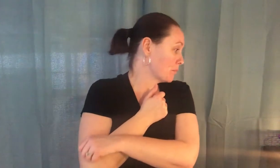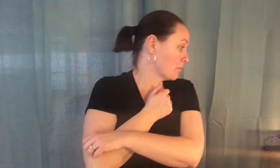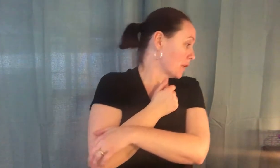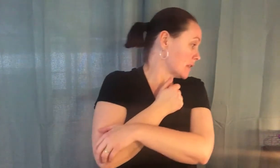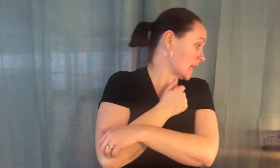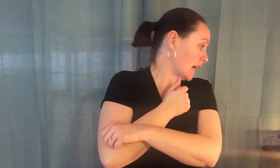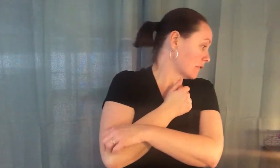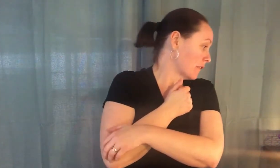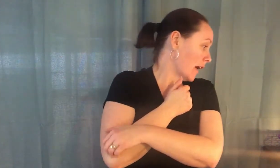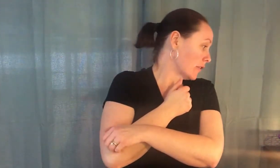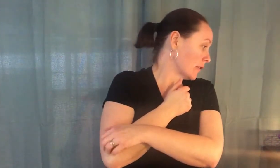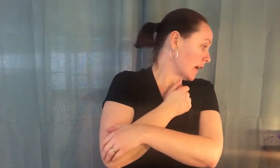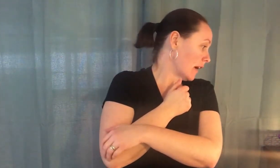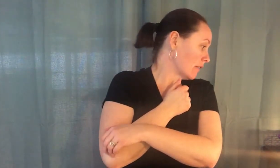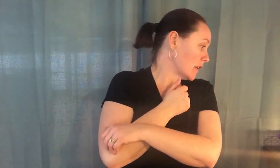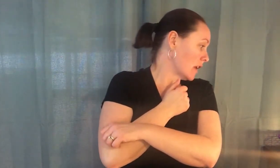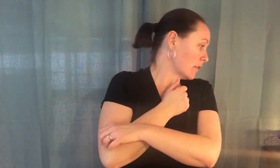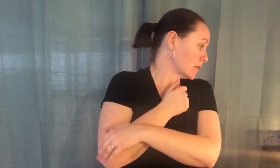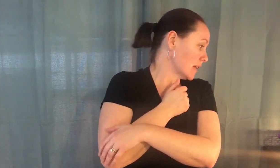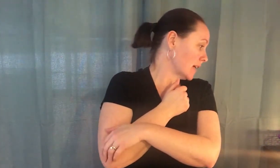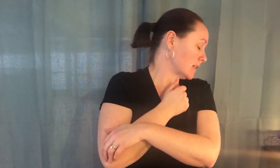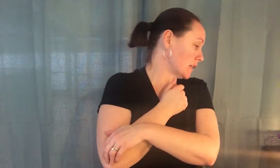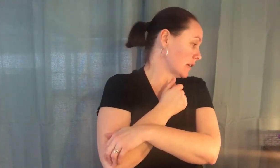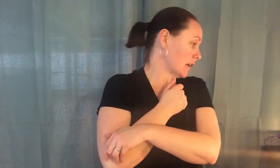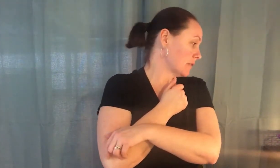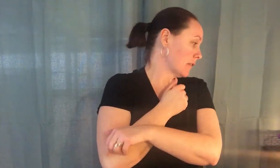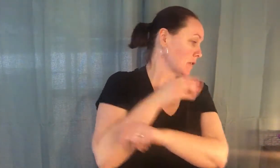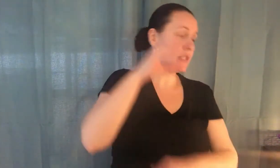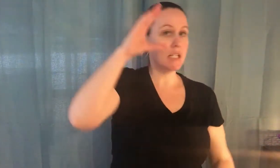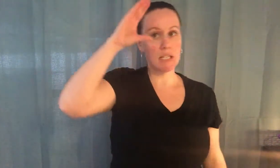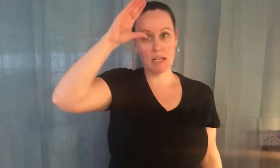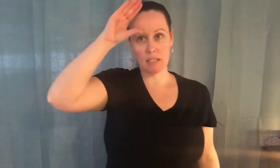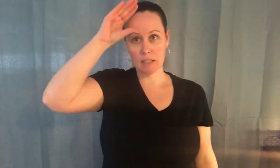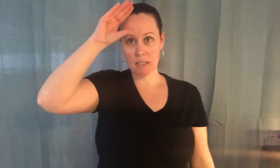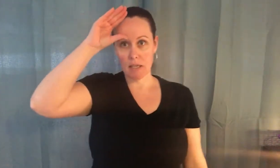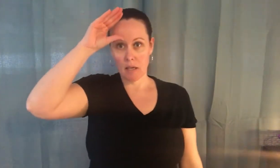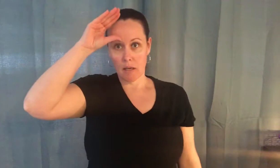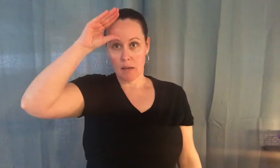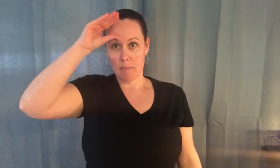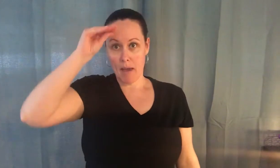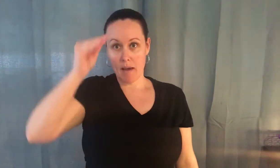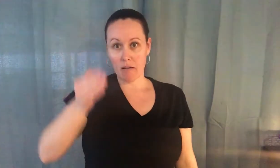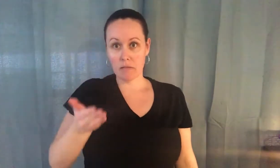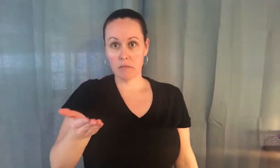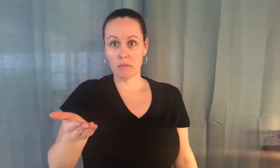For the sign father, they have another sign here that I've never seen, and it's male.